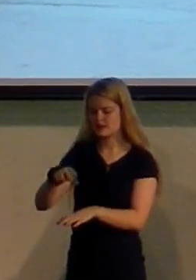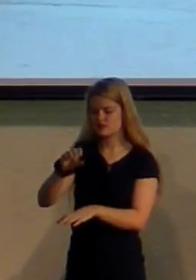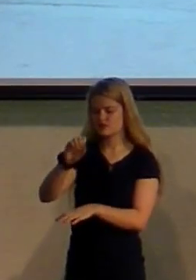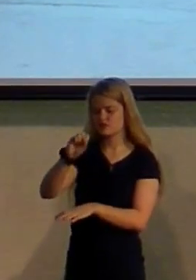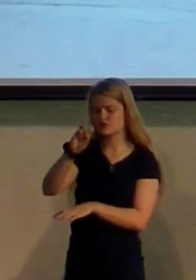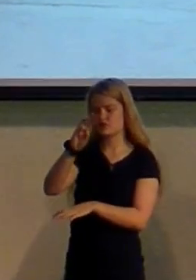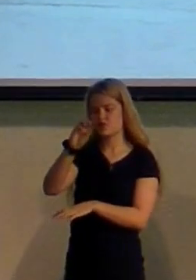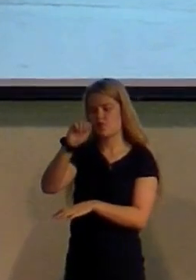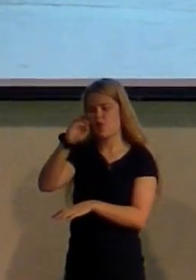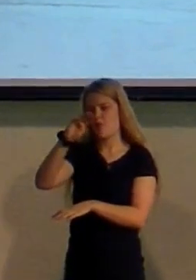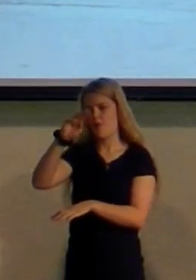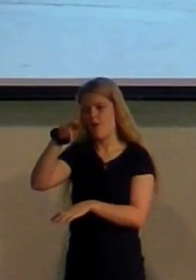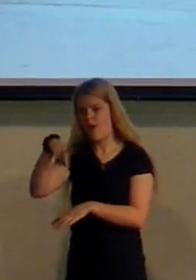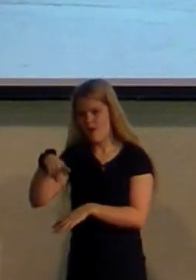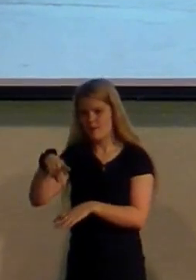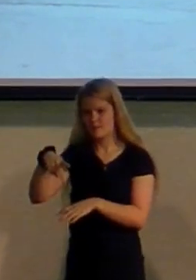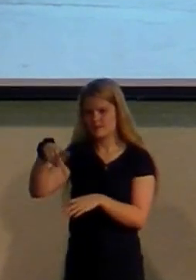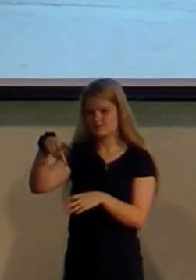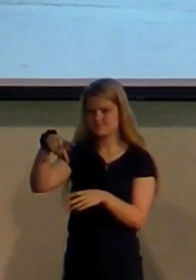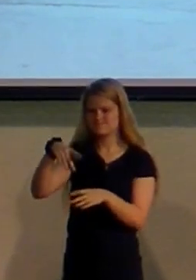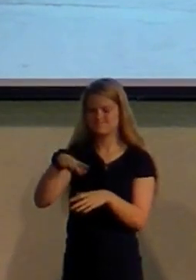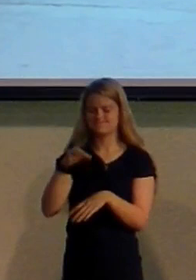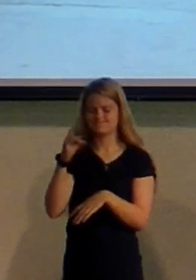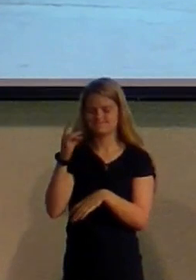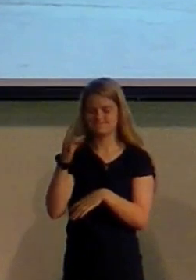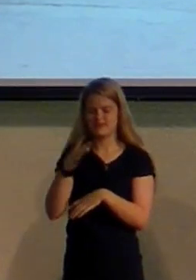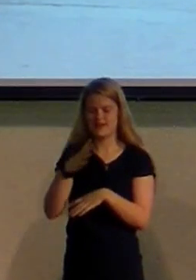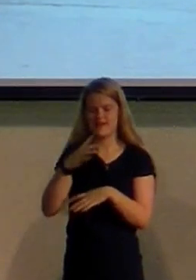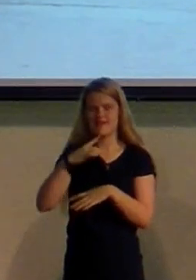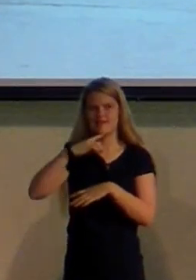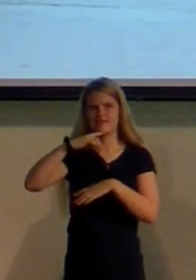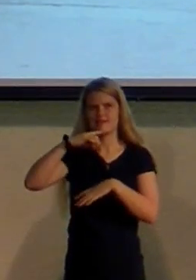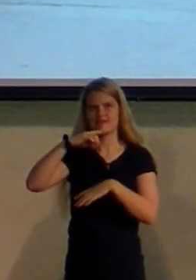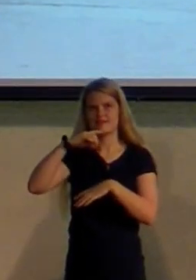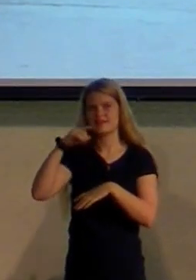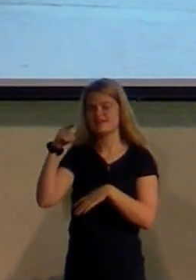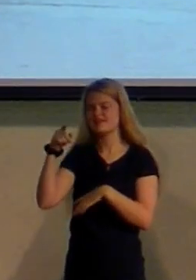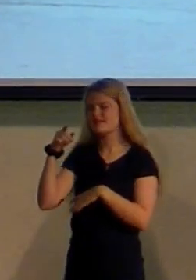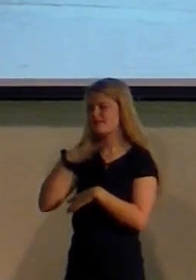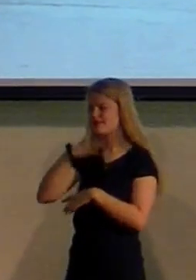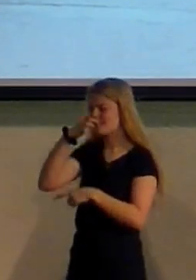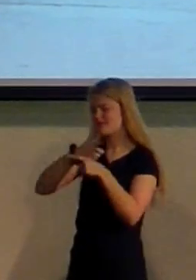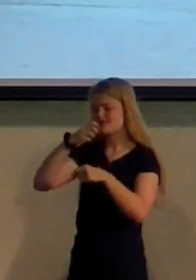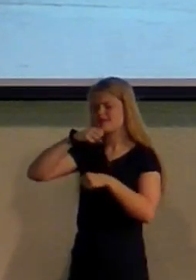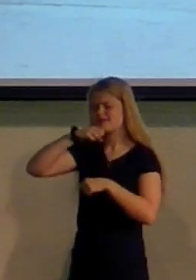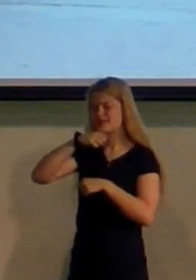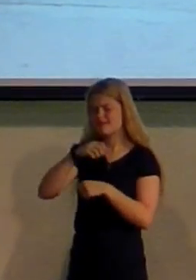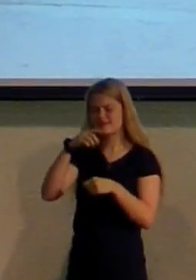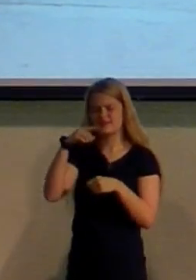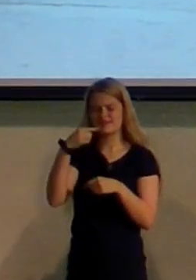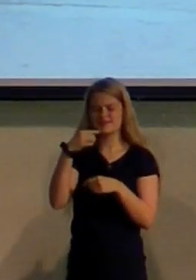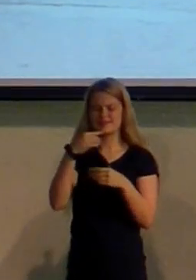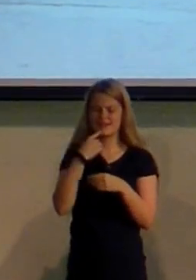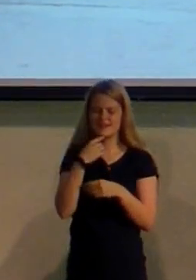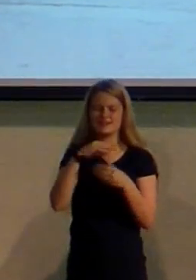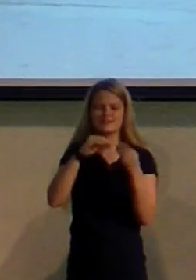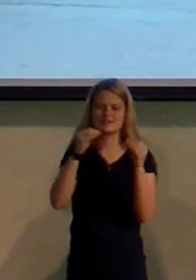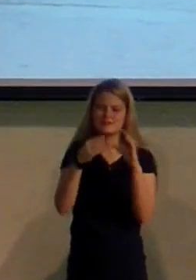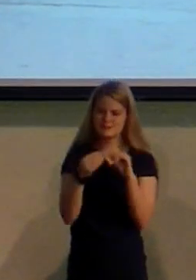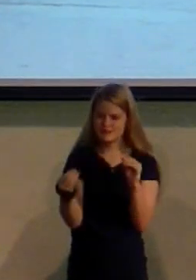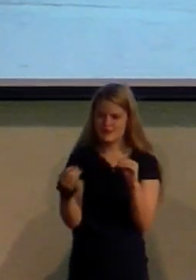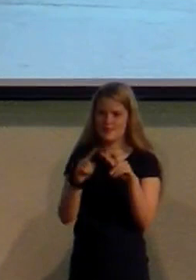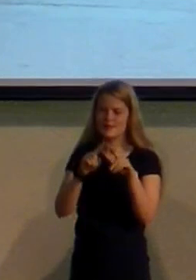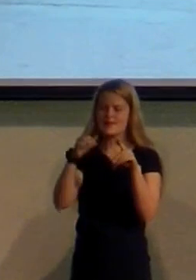and all of that. Wayne loved to tell those stories. But the best part was to watch my